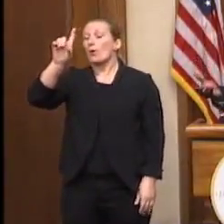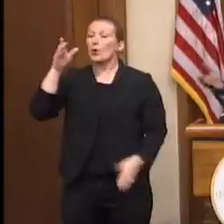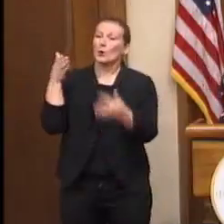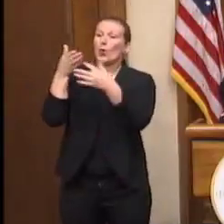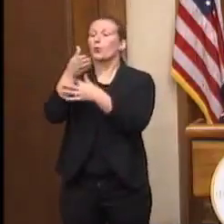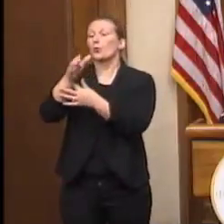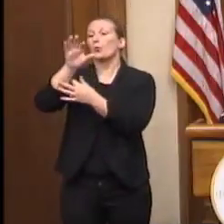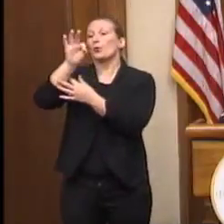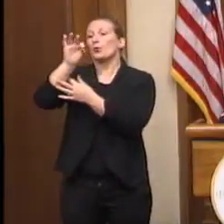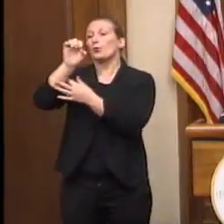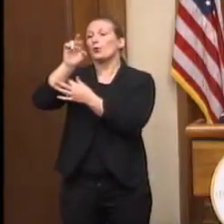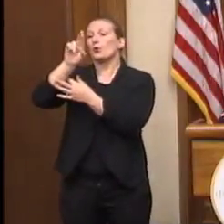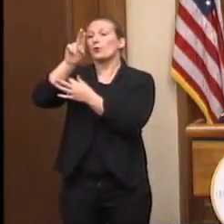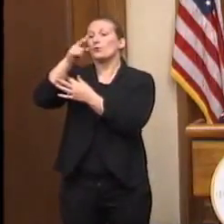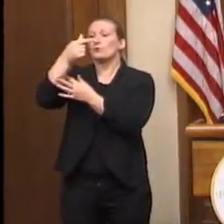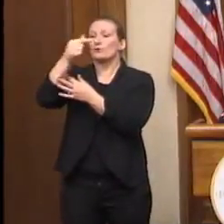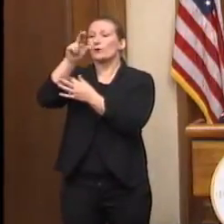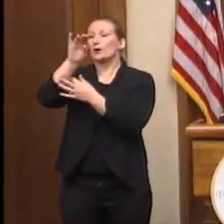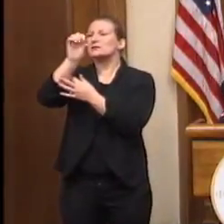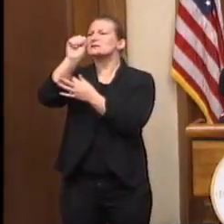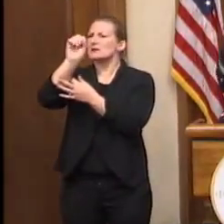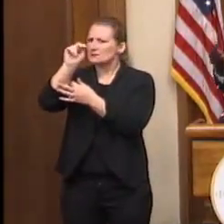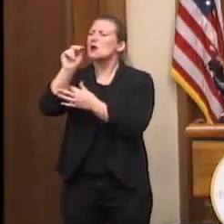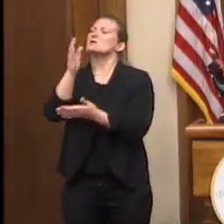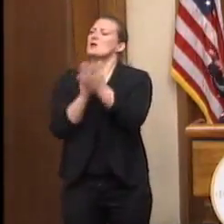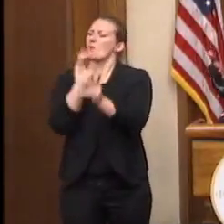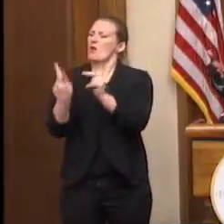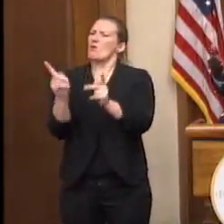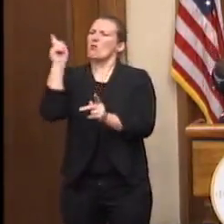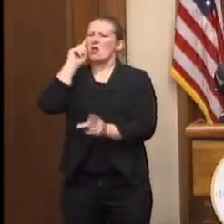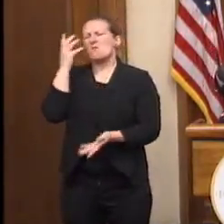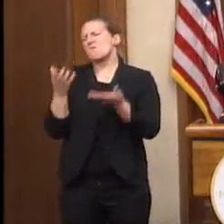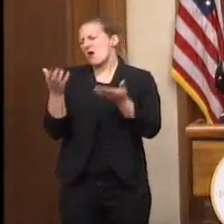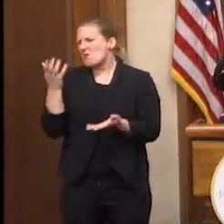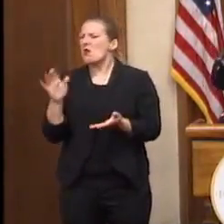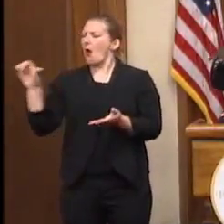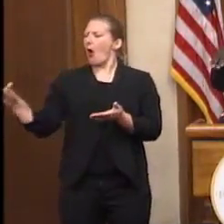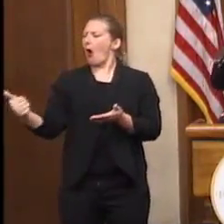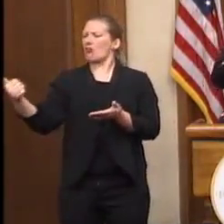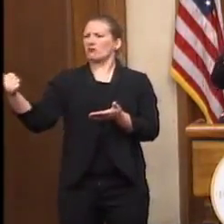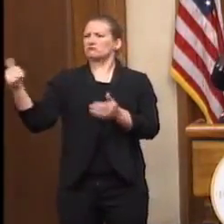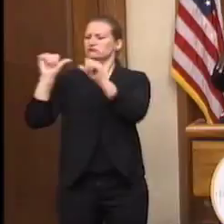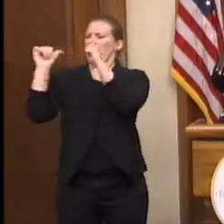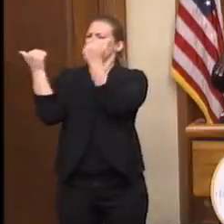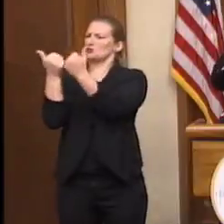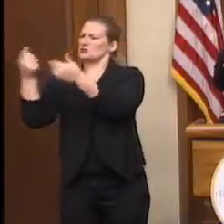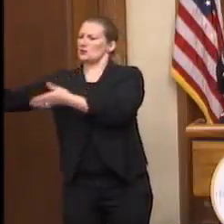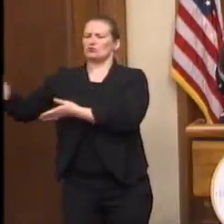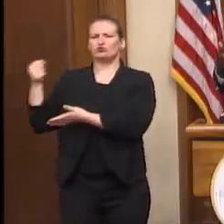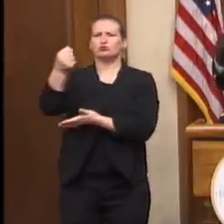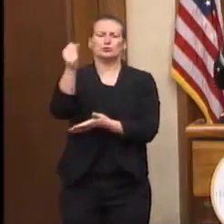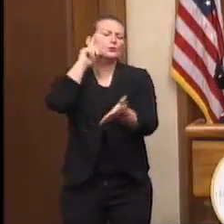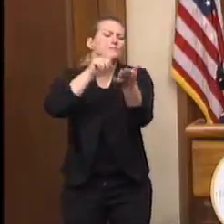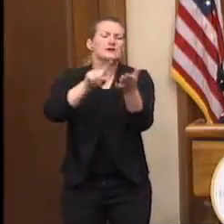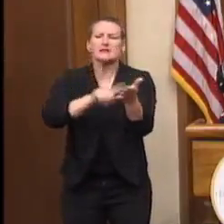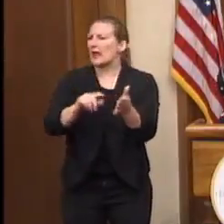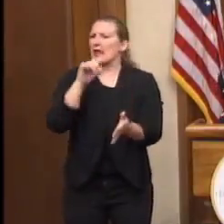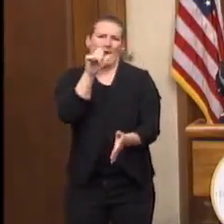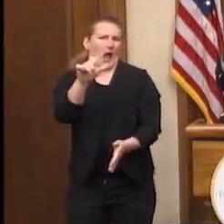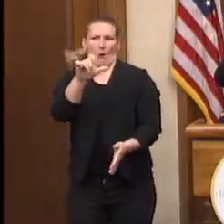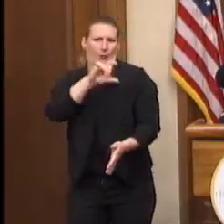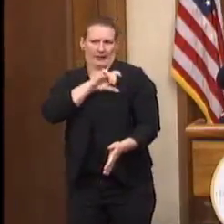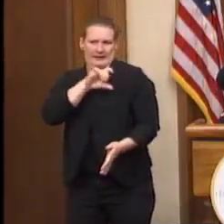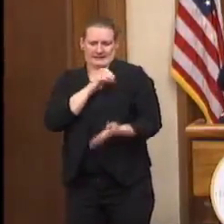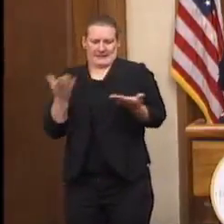other agencies, and we've certainly looked into that. And it also mentioned that in the interim, you might have some type of task force that the lead agency